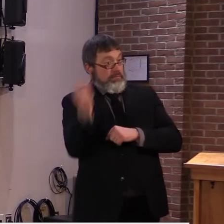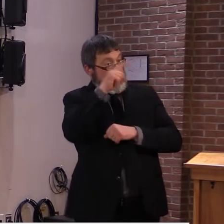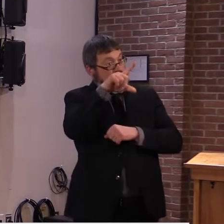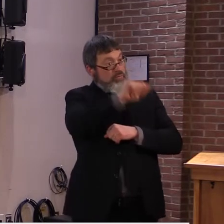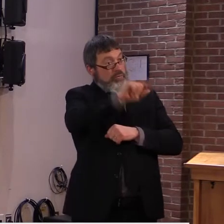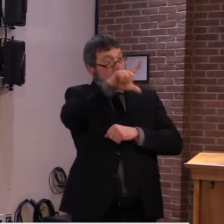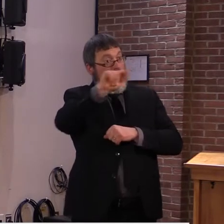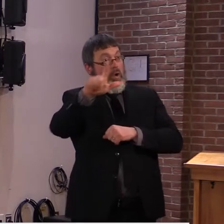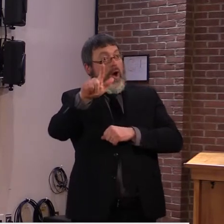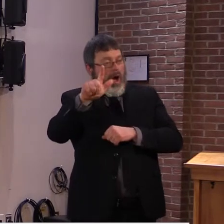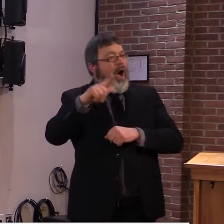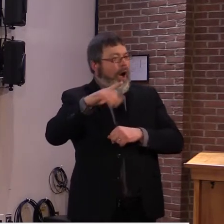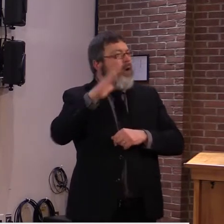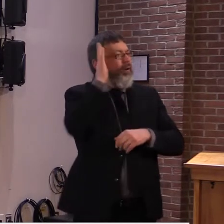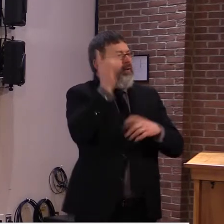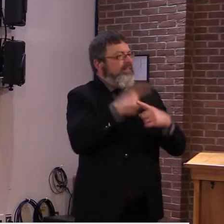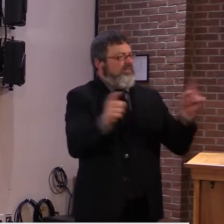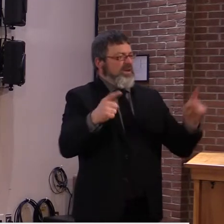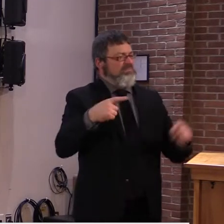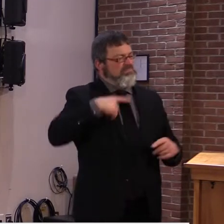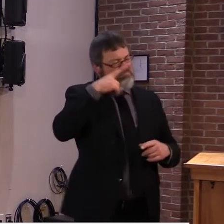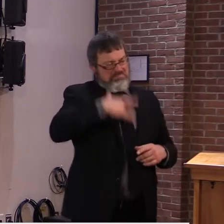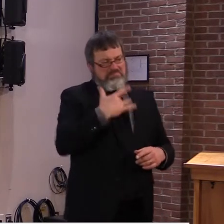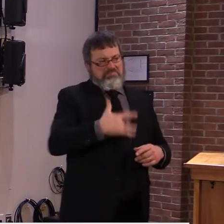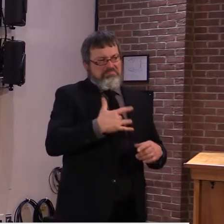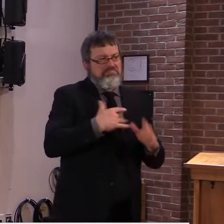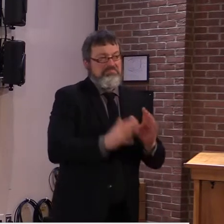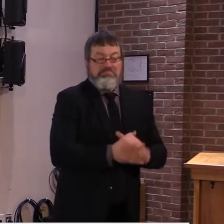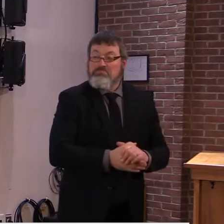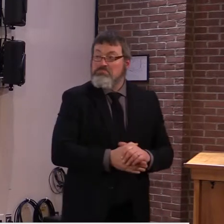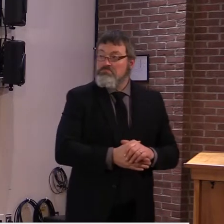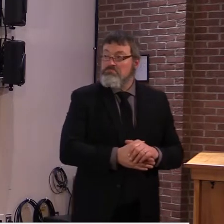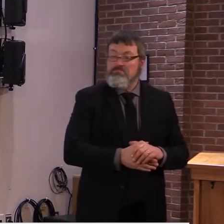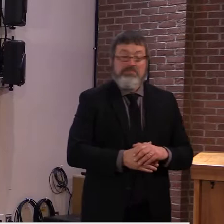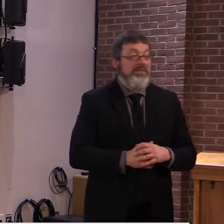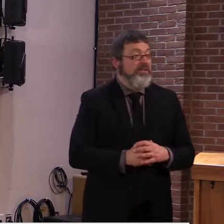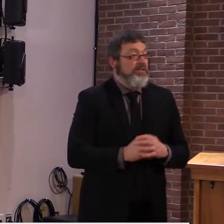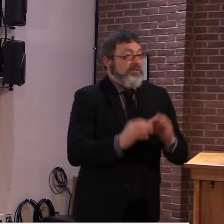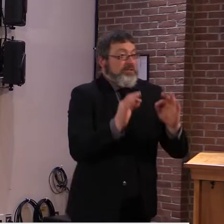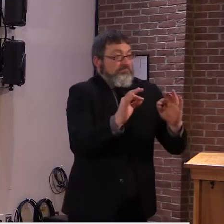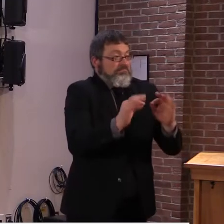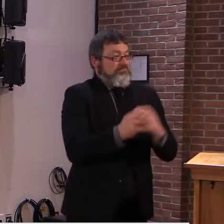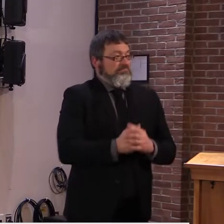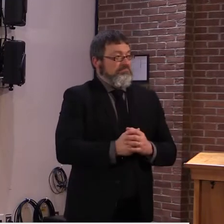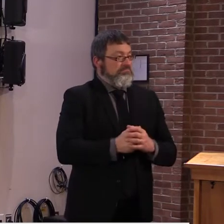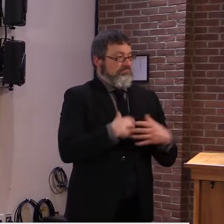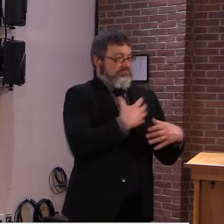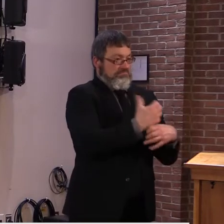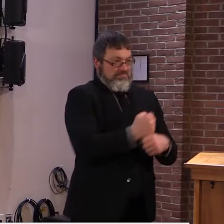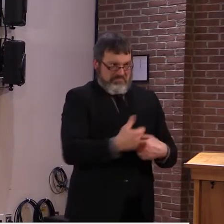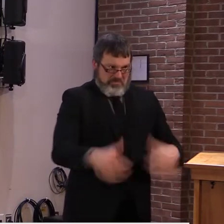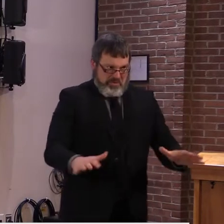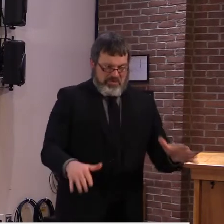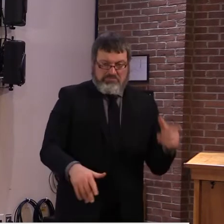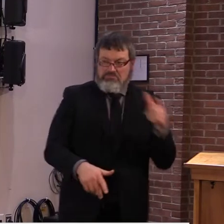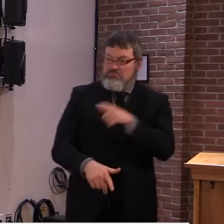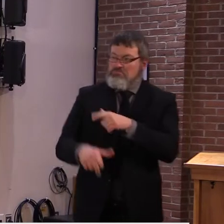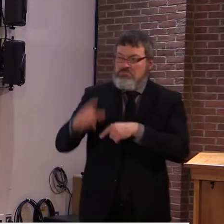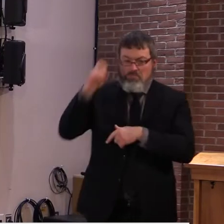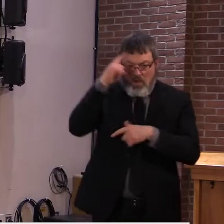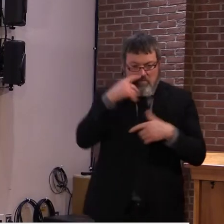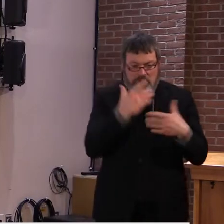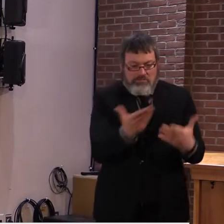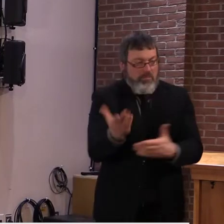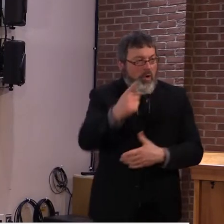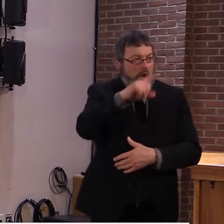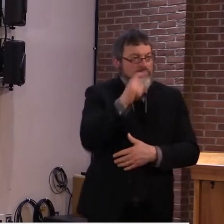Thank you, Dr. Levine. And we'll now open it up to questions. All right, folks. us. We're hoping to get everybody out